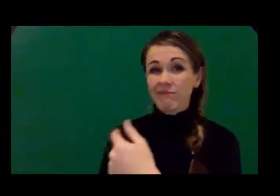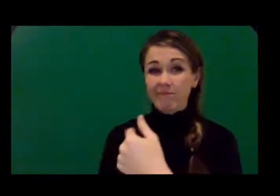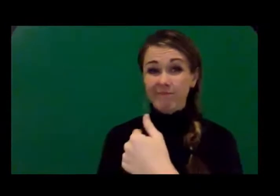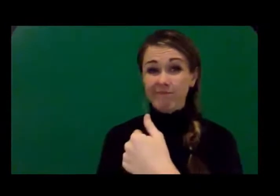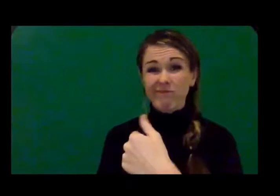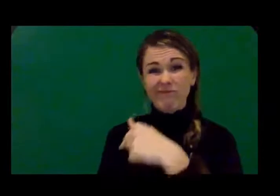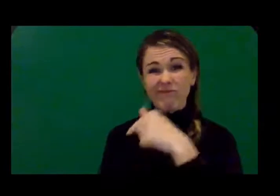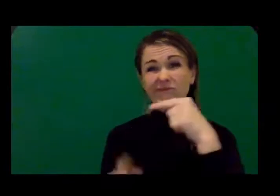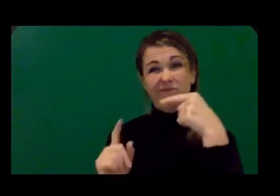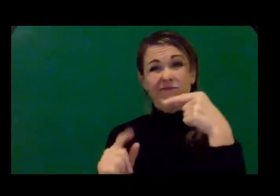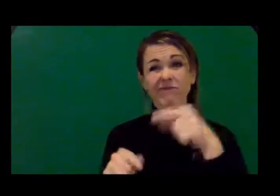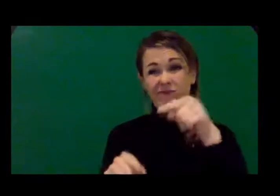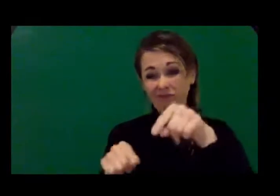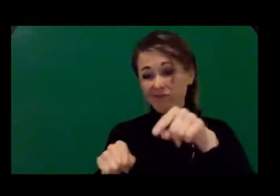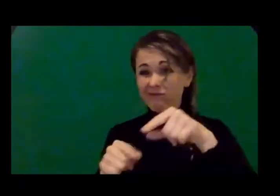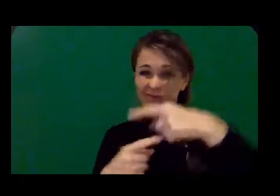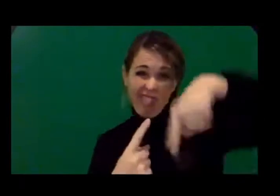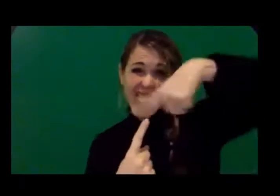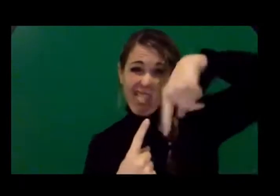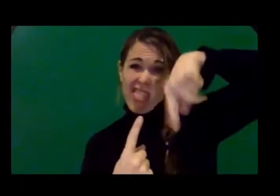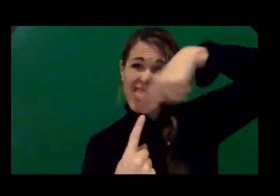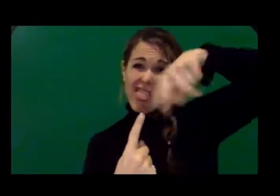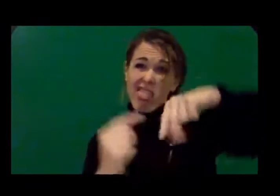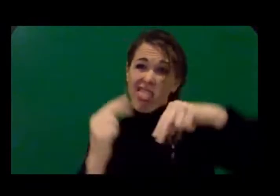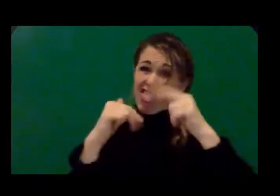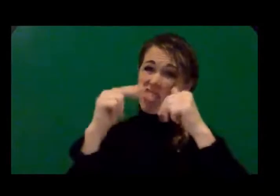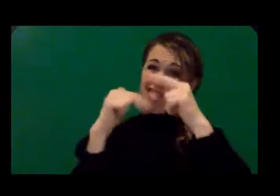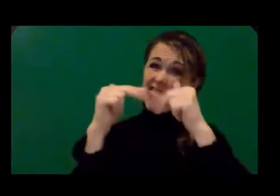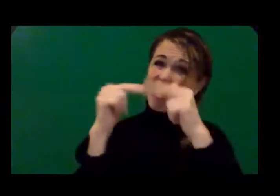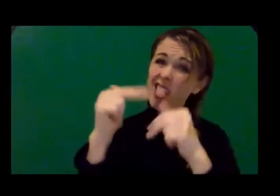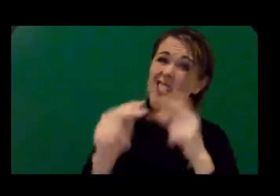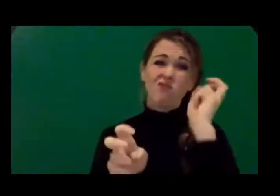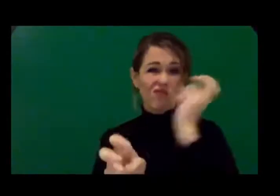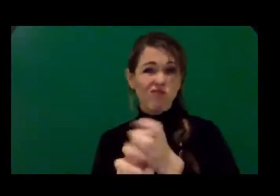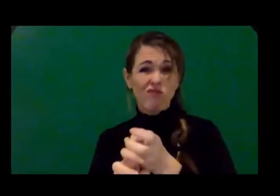this spinning and building of my cocoon is really hard work.